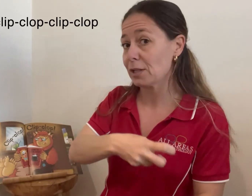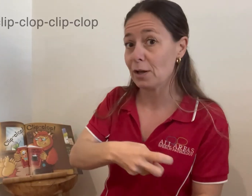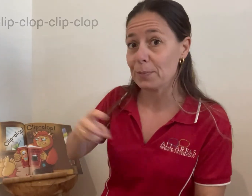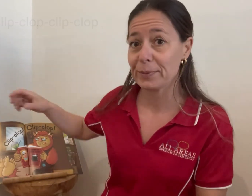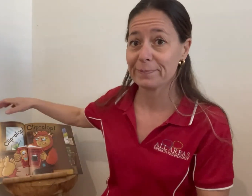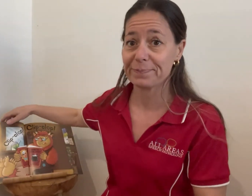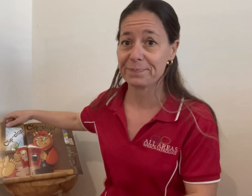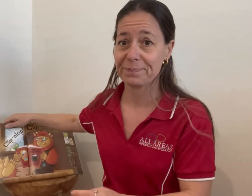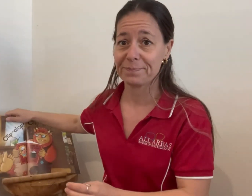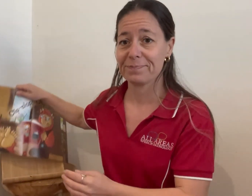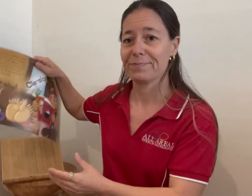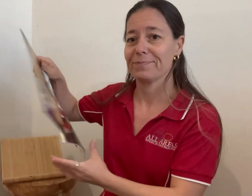clop.